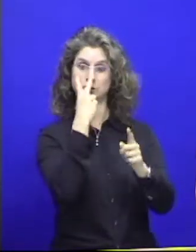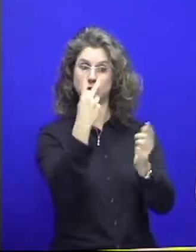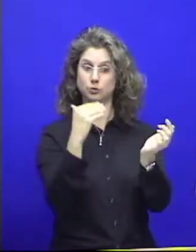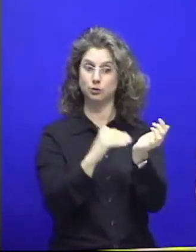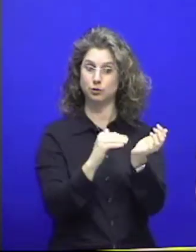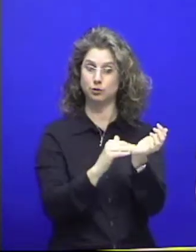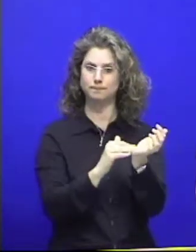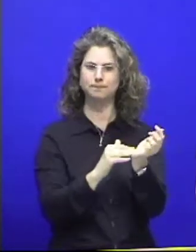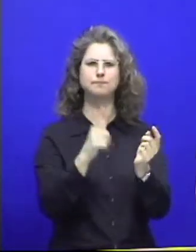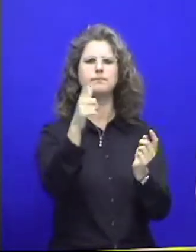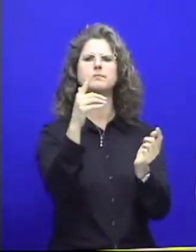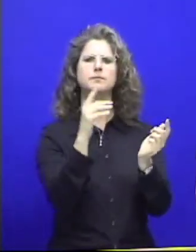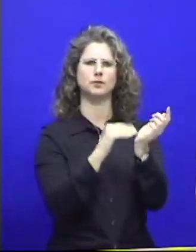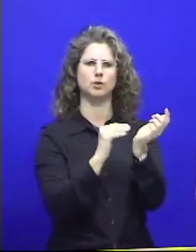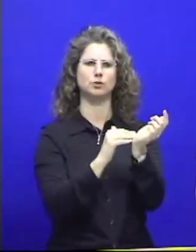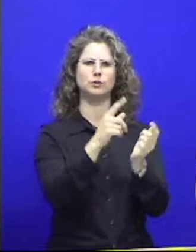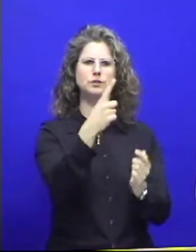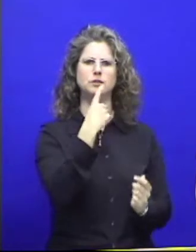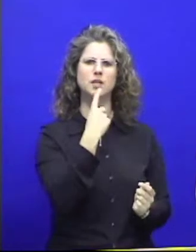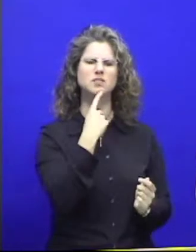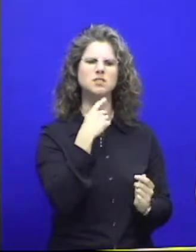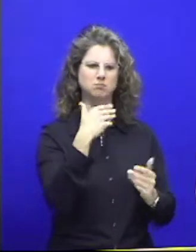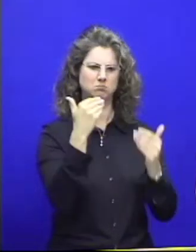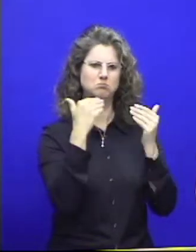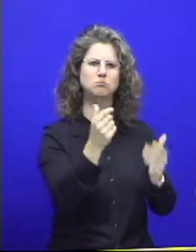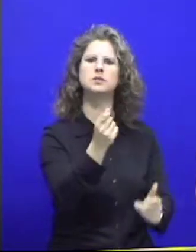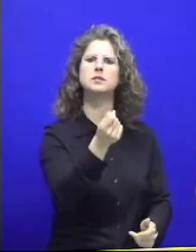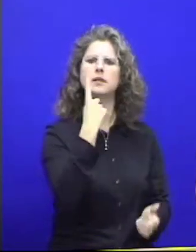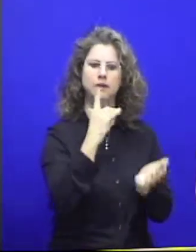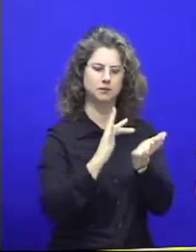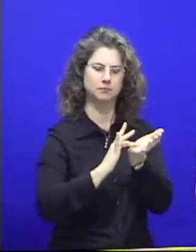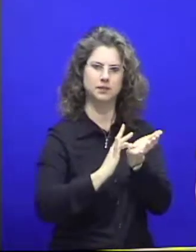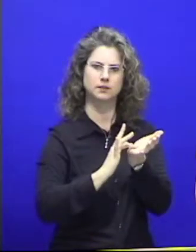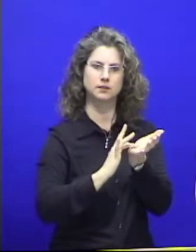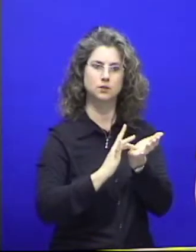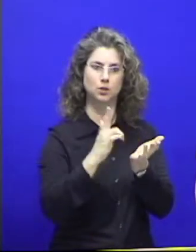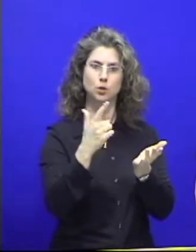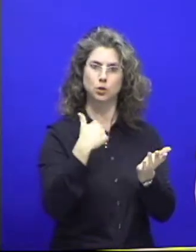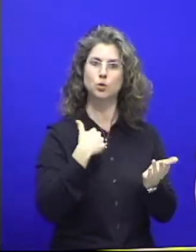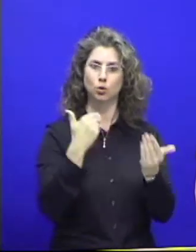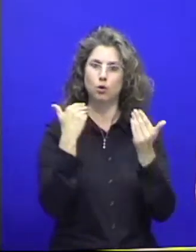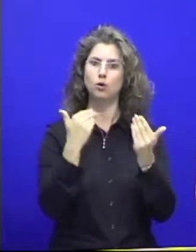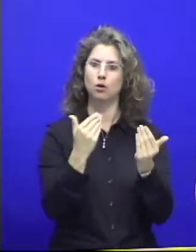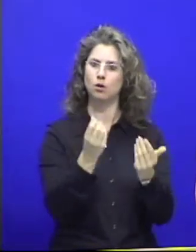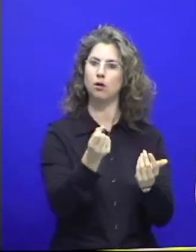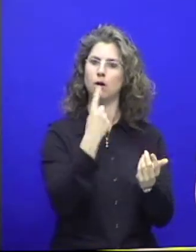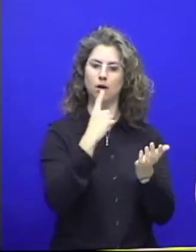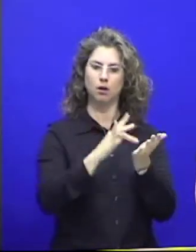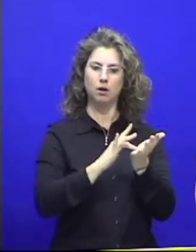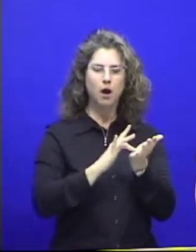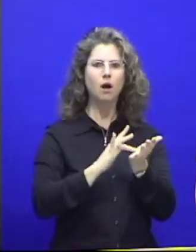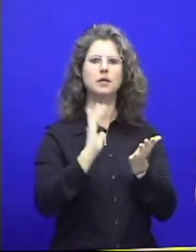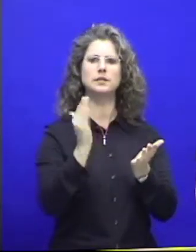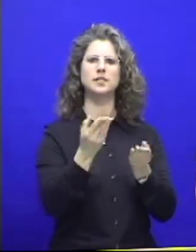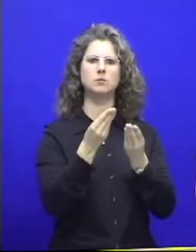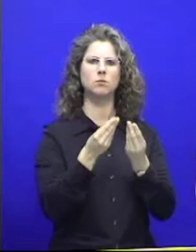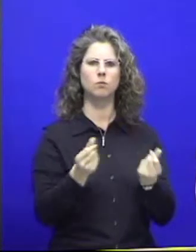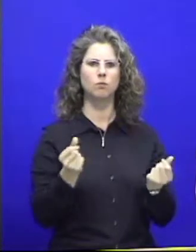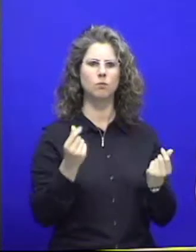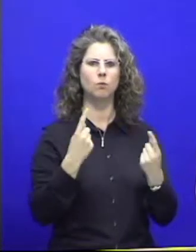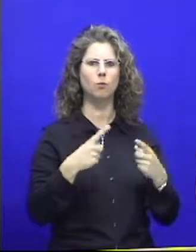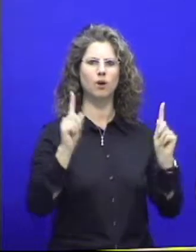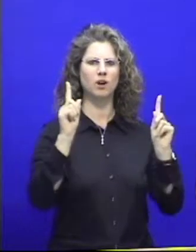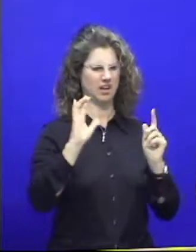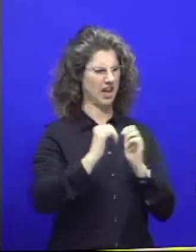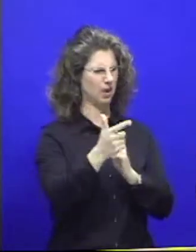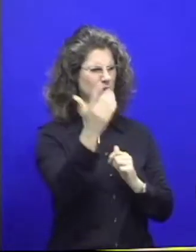and your doctor says, take this pill, you take the pill and it works. How do you know it's